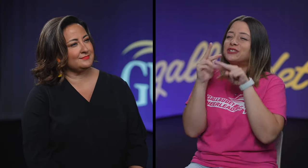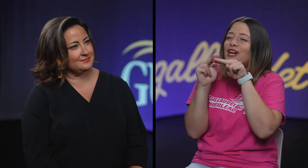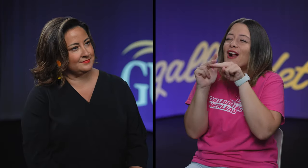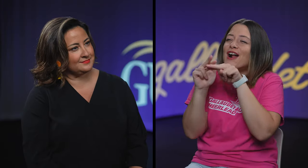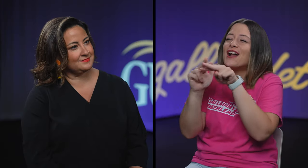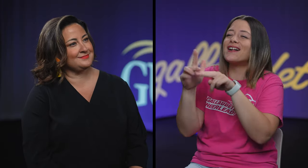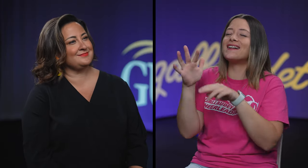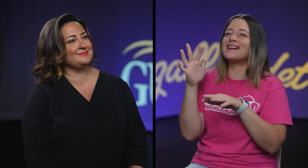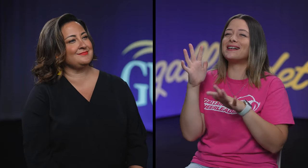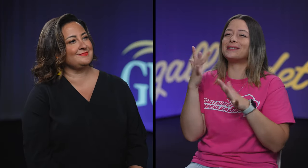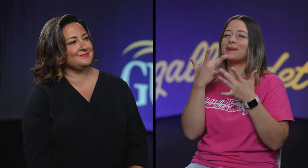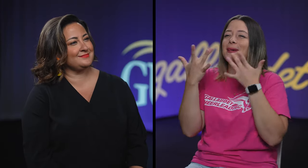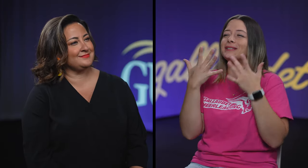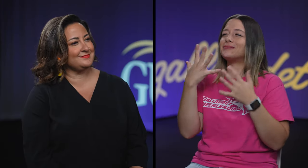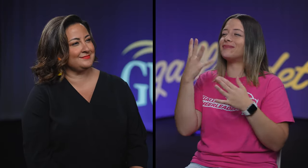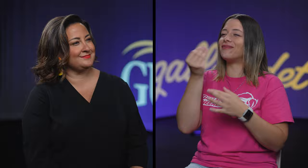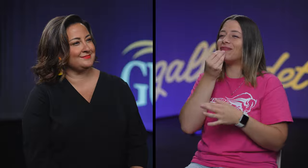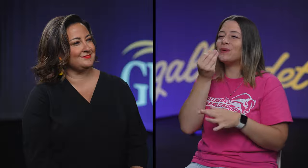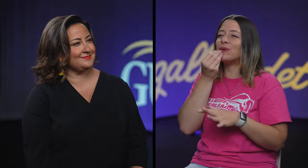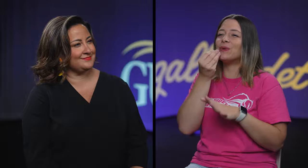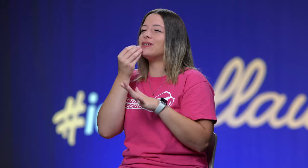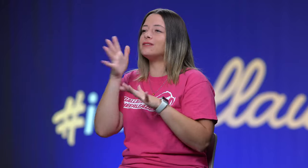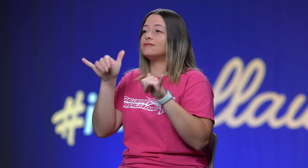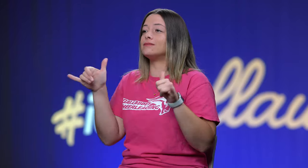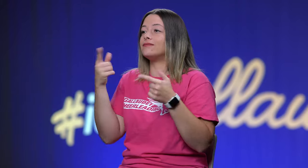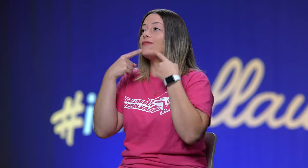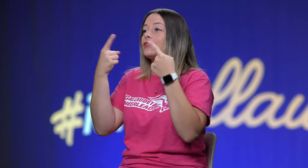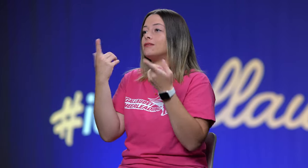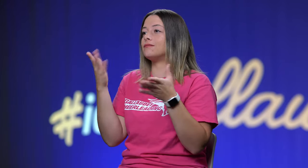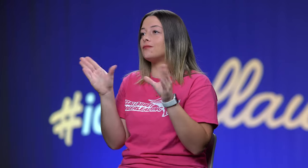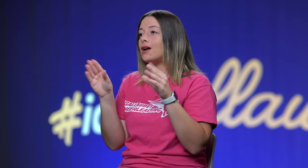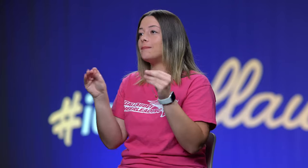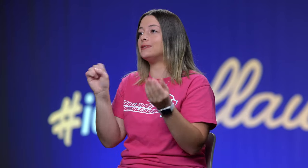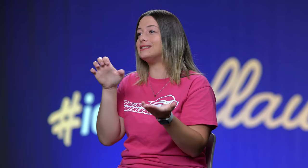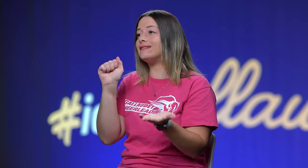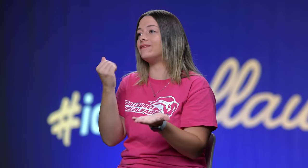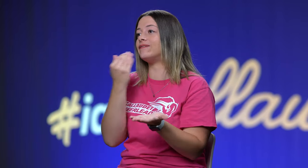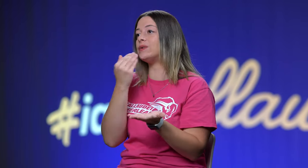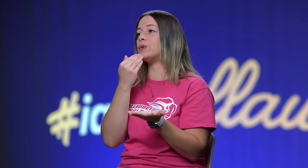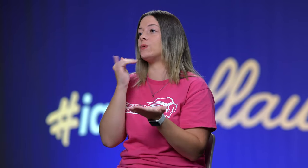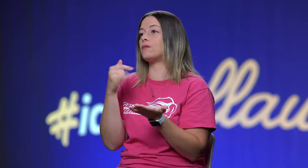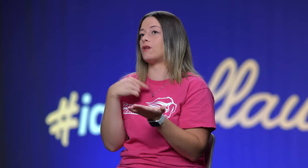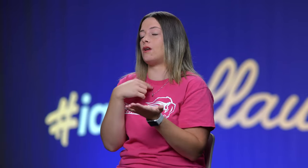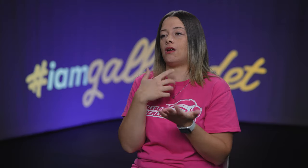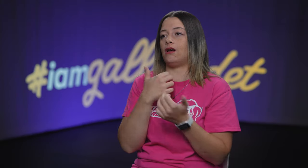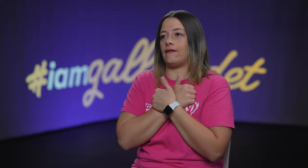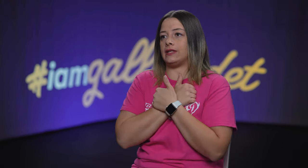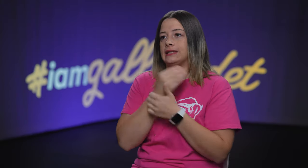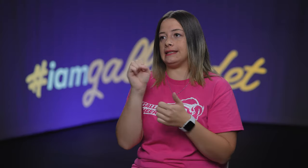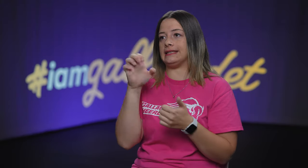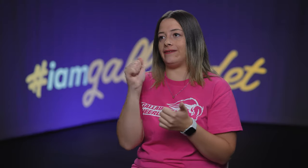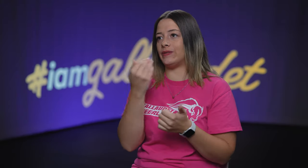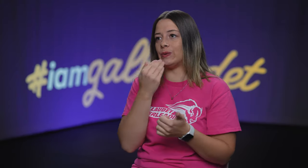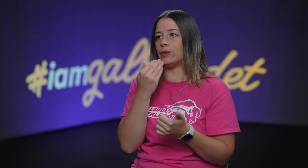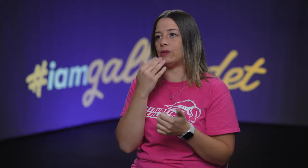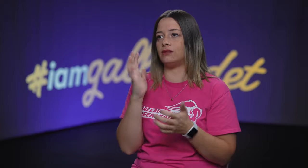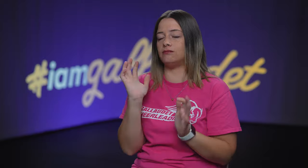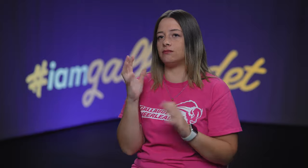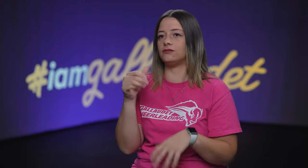There's nothing better than the food there, especially the well-known crabs and seafood. I love seafood. There